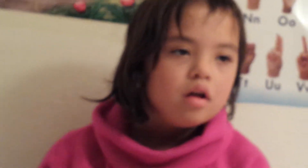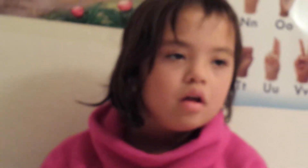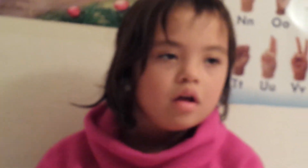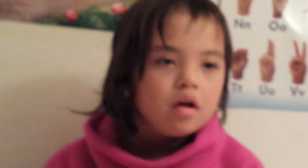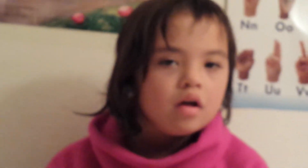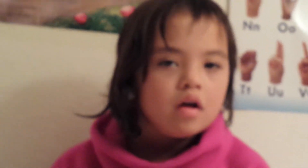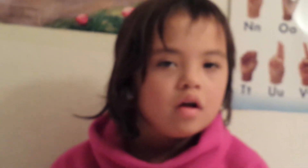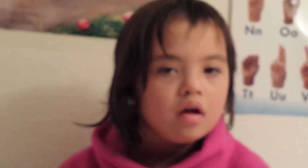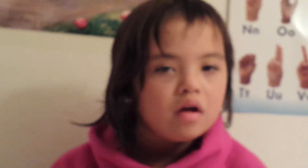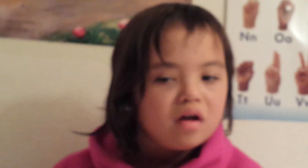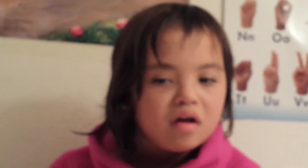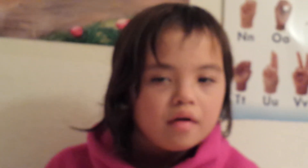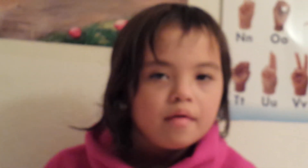No, what did you see at Disneyland?